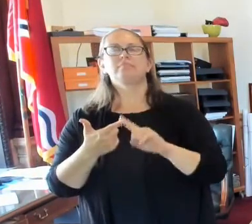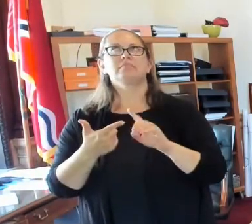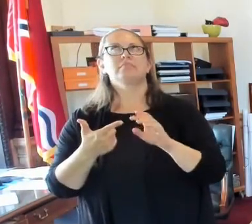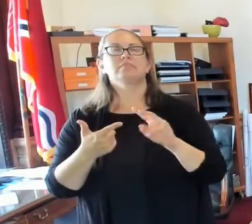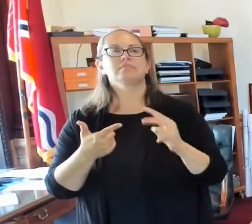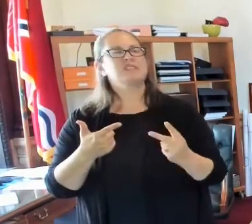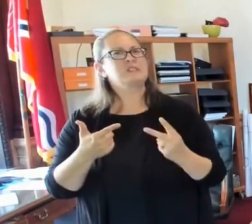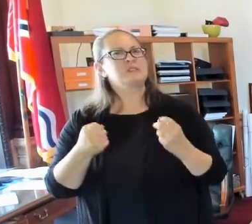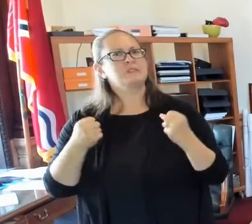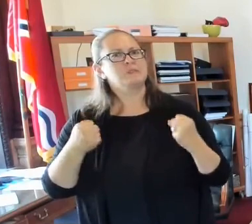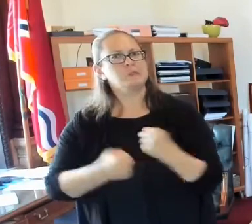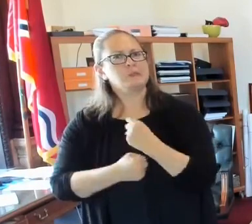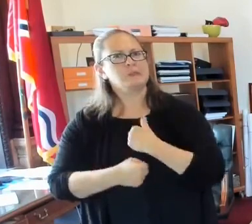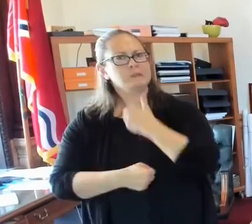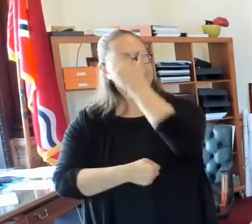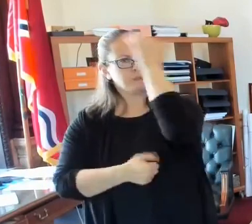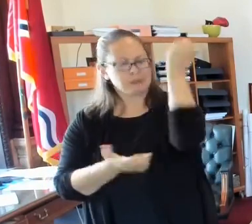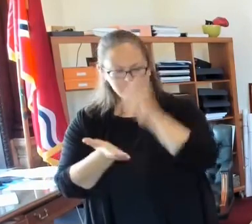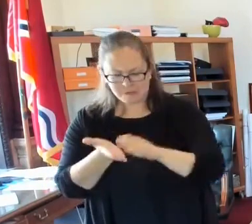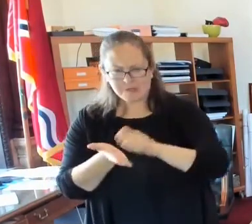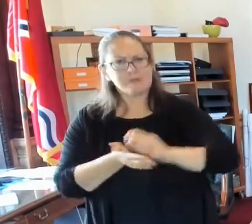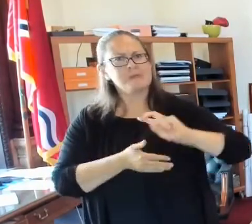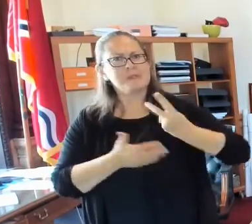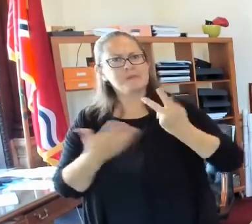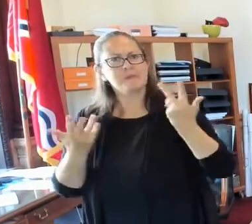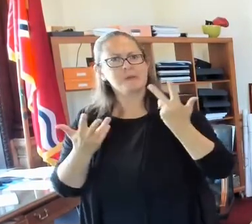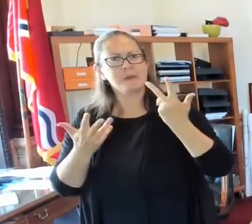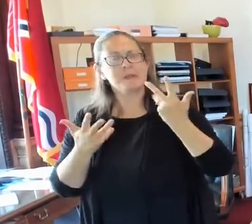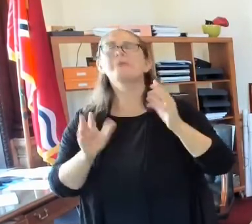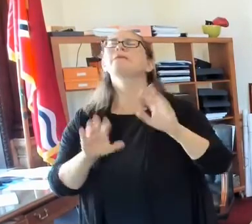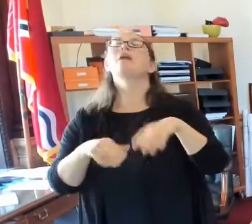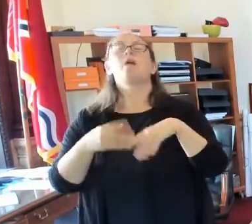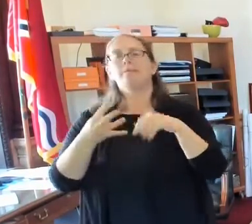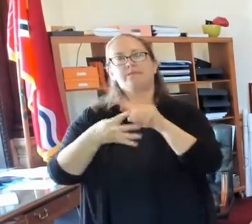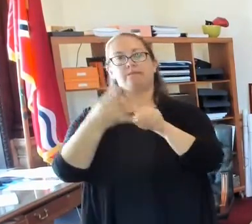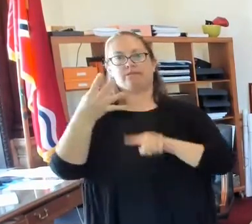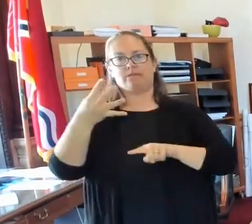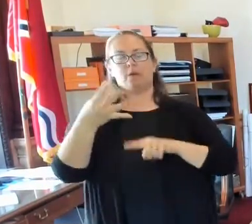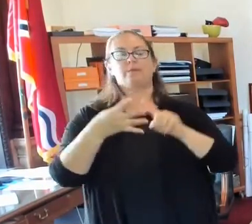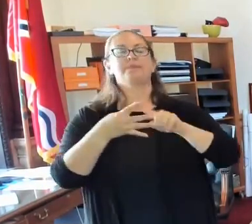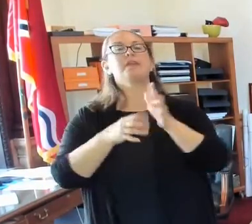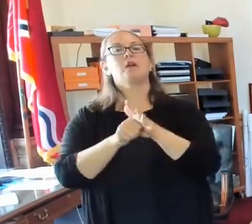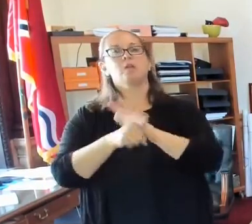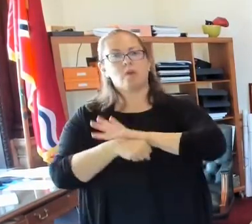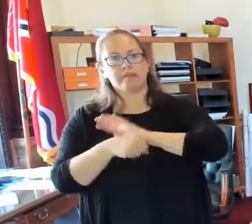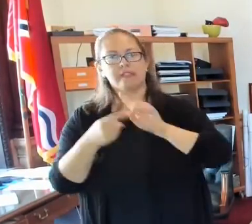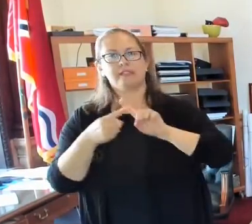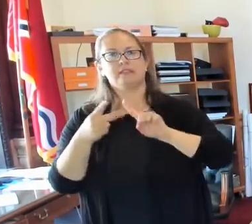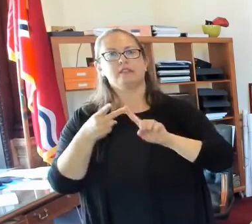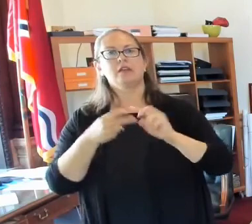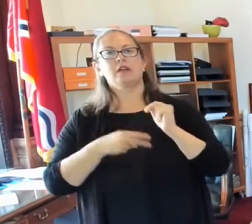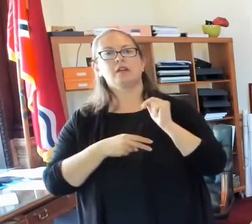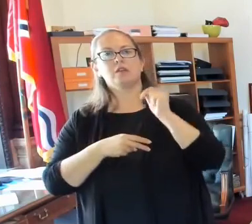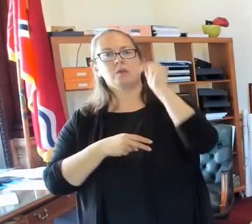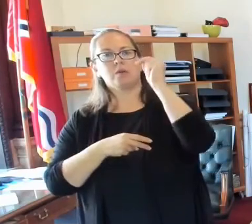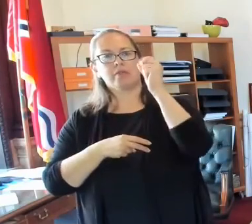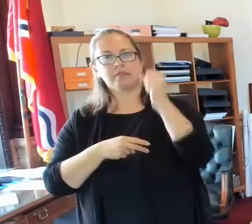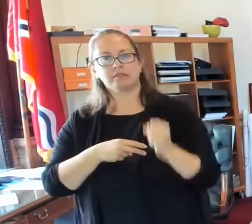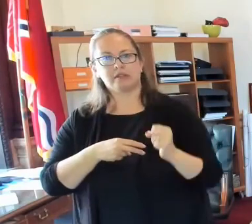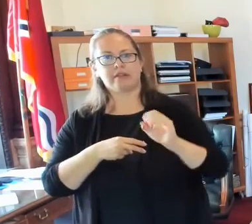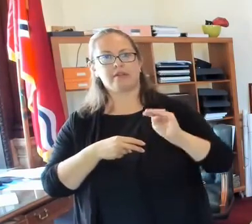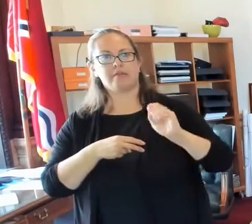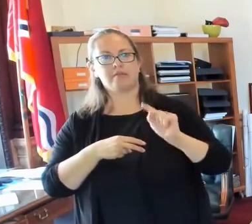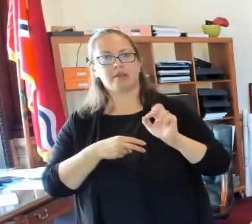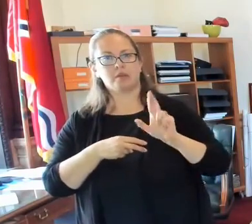I didn't write the second thing down. What was my second thing? Okay, got four things here. COVID, North-South Metro, I want to talk about that a